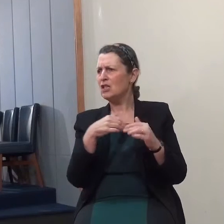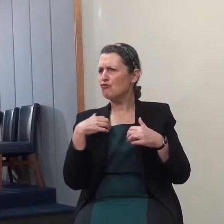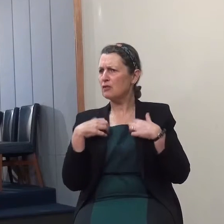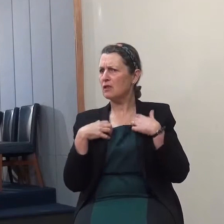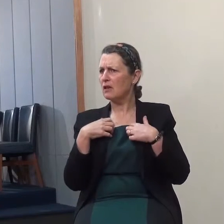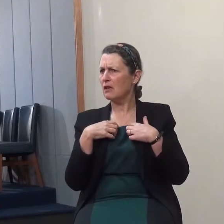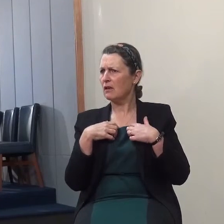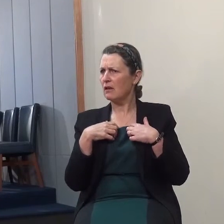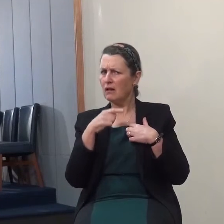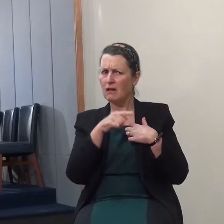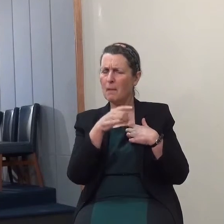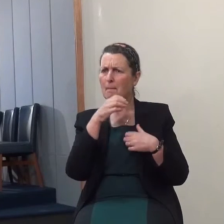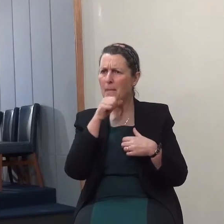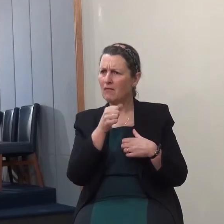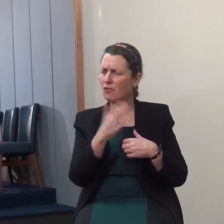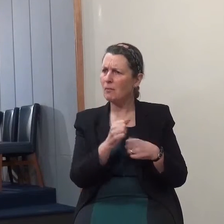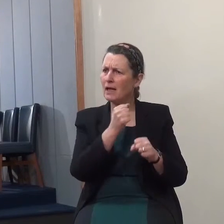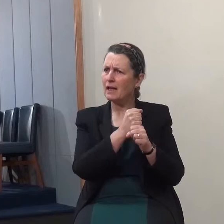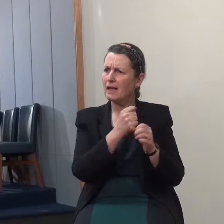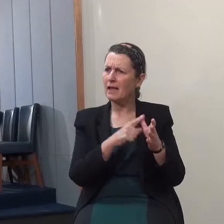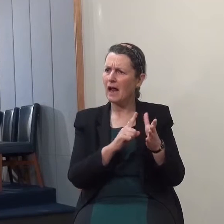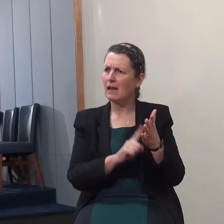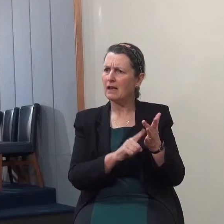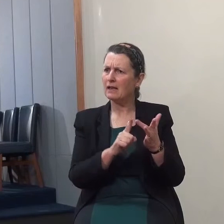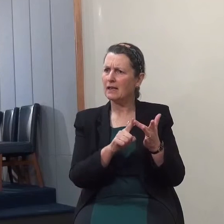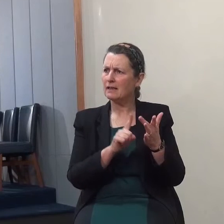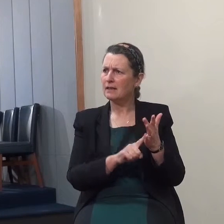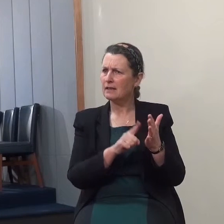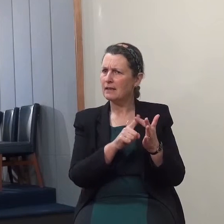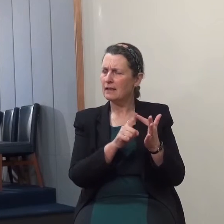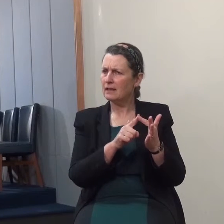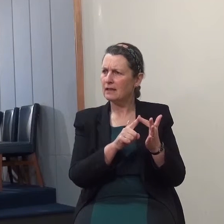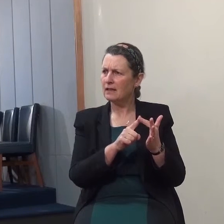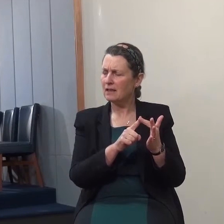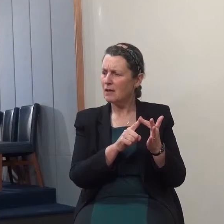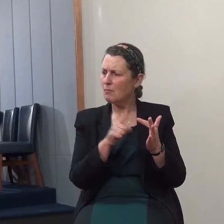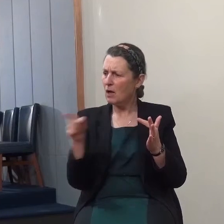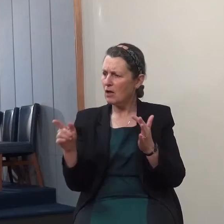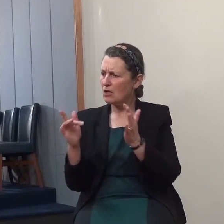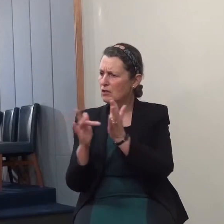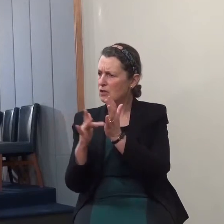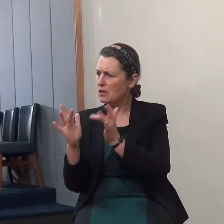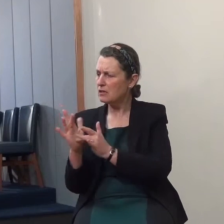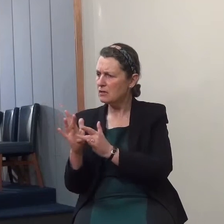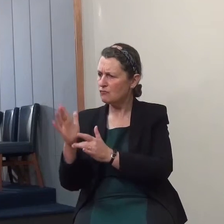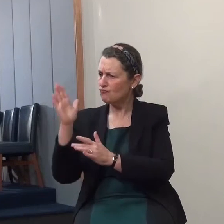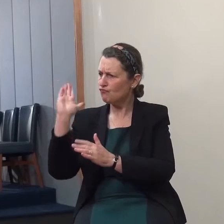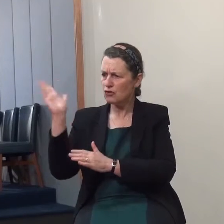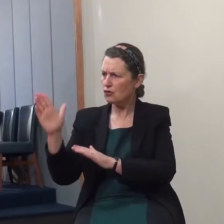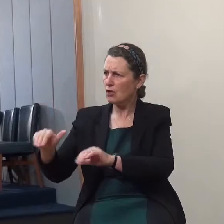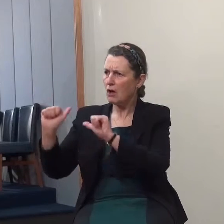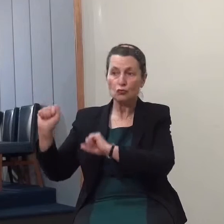very beginning, before Christ was publicly identified or had begun his public ministry,